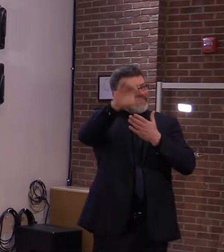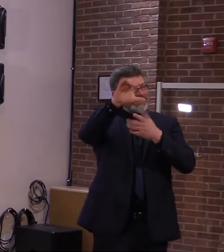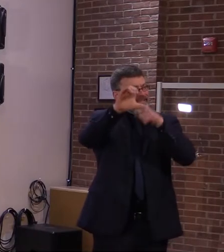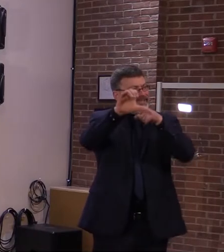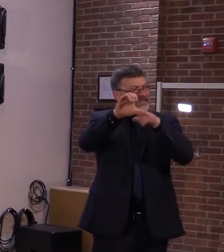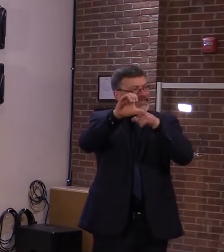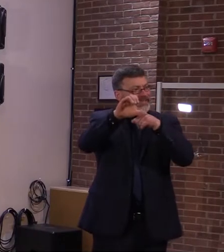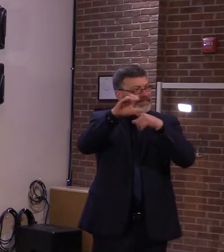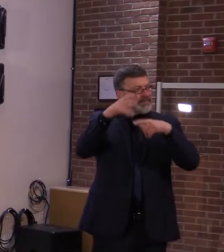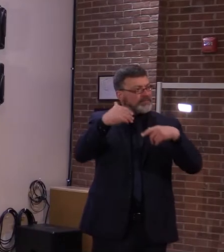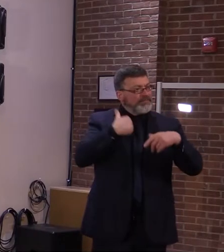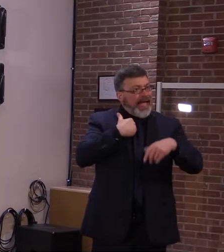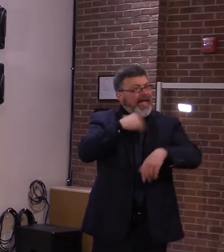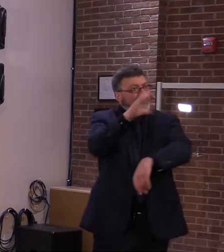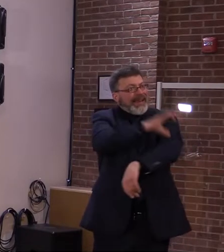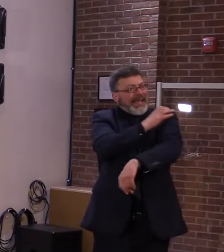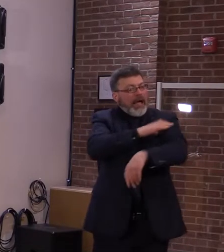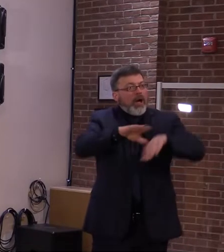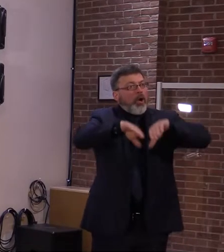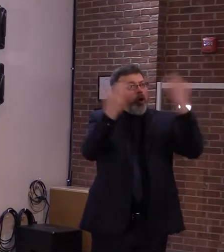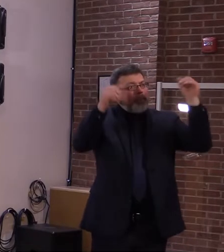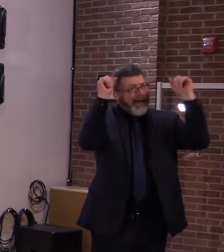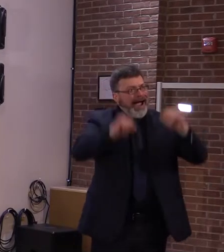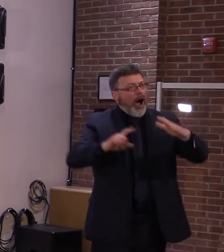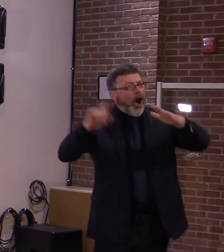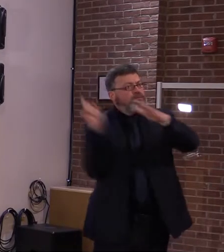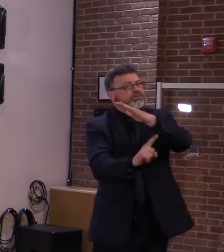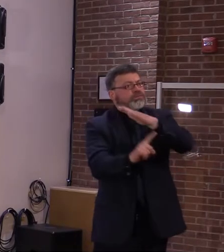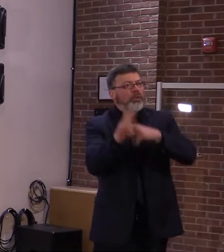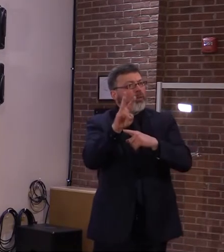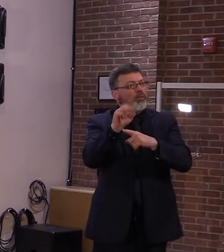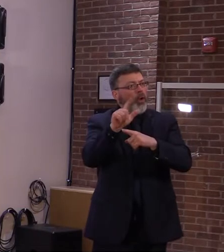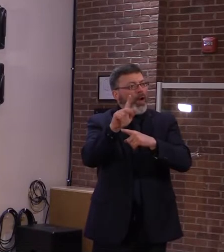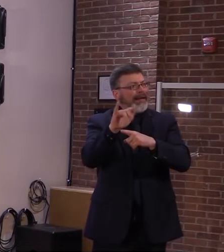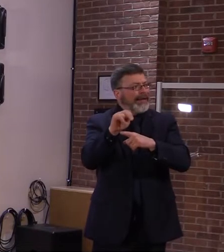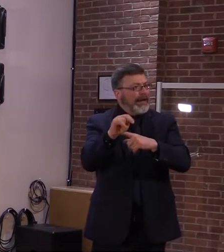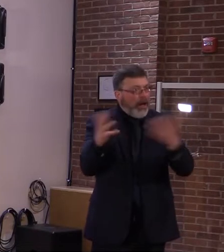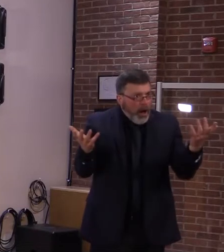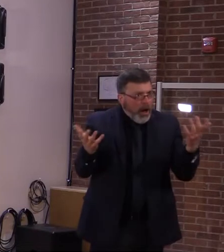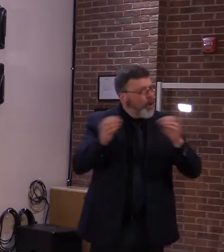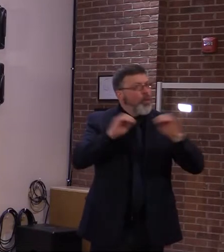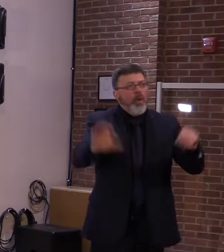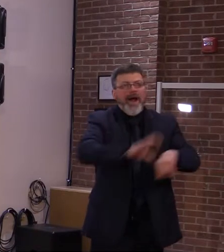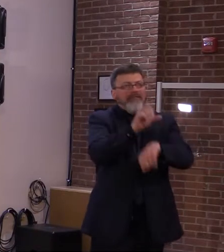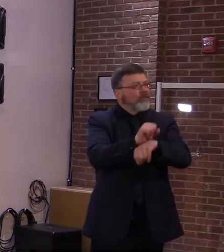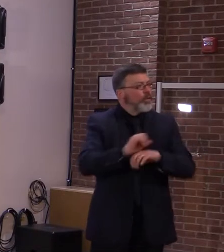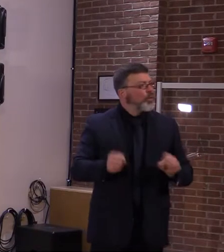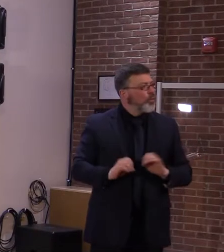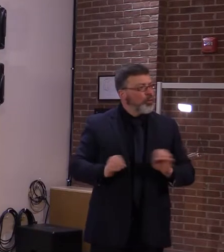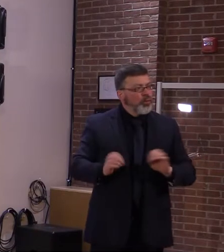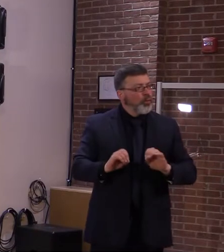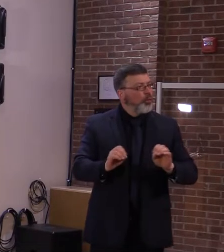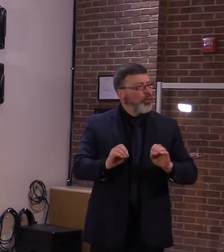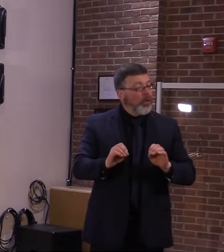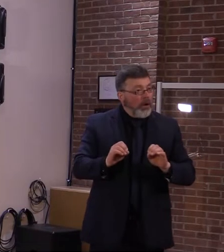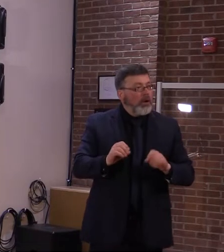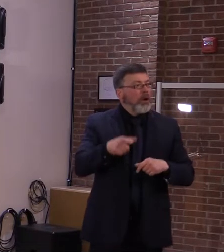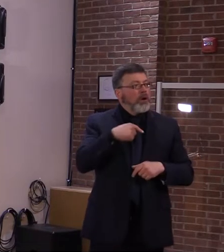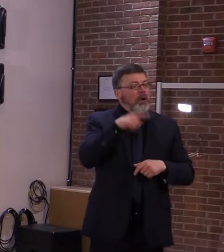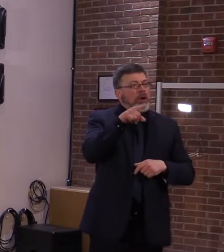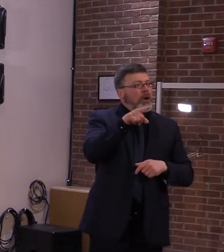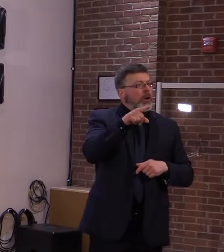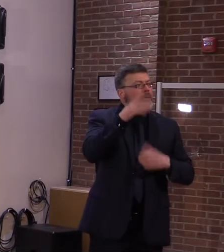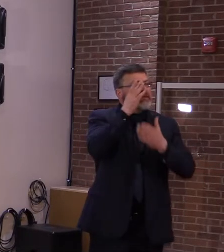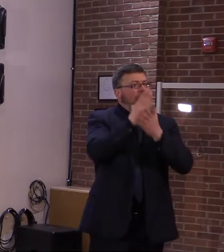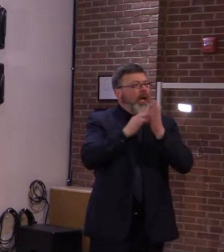appointment. And in some states, they're actually asking for fewer vaccines because the uptake isn't as high. So I